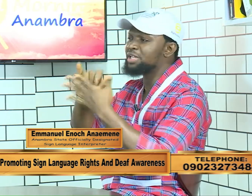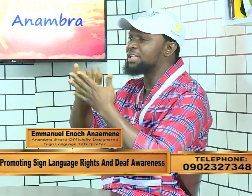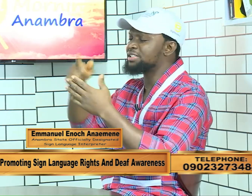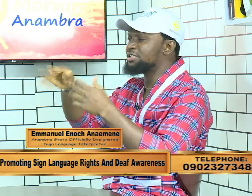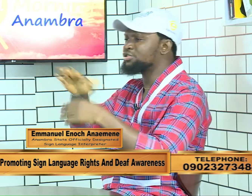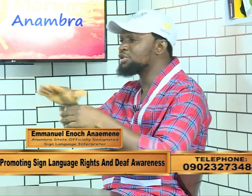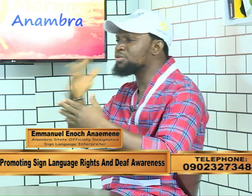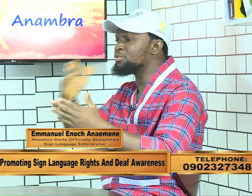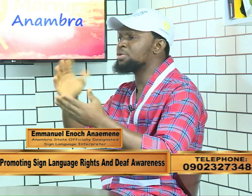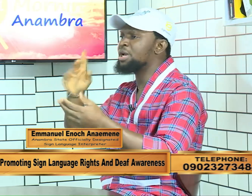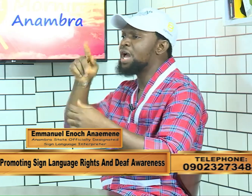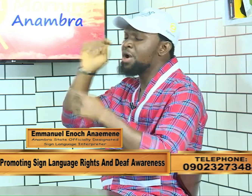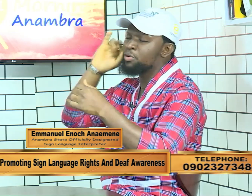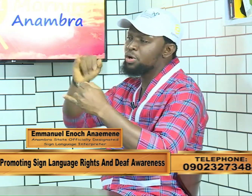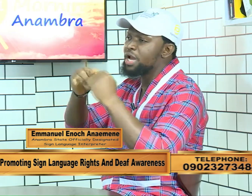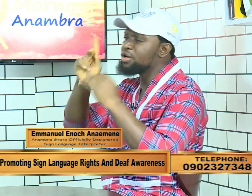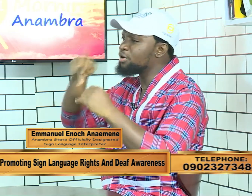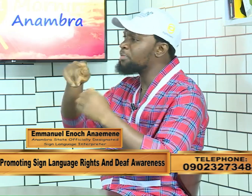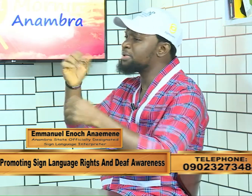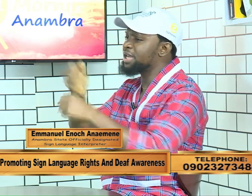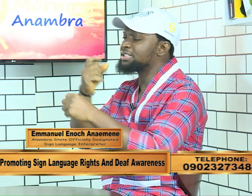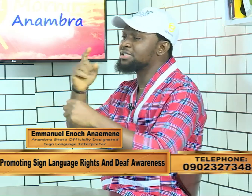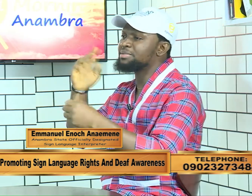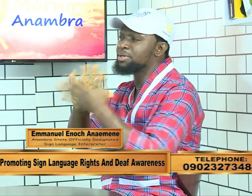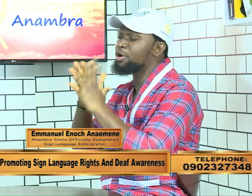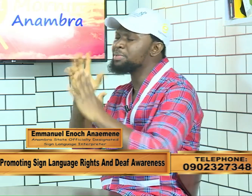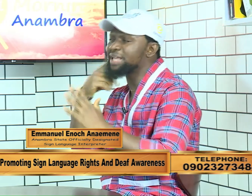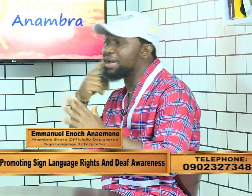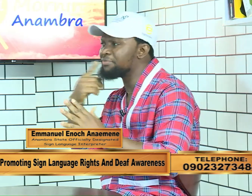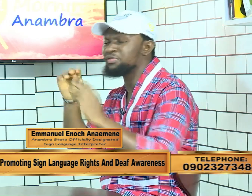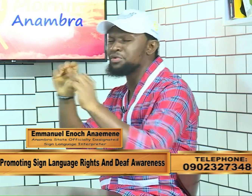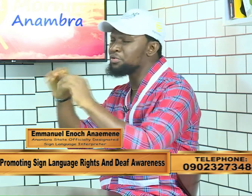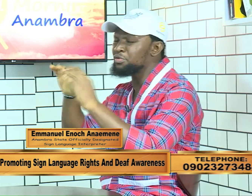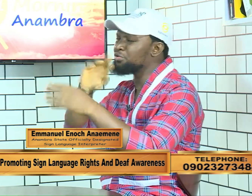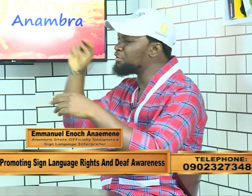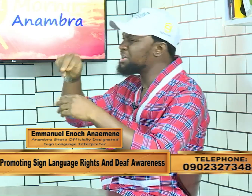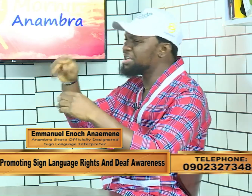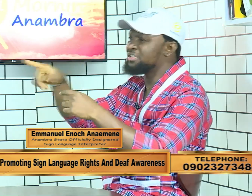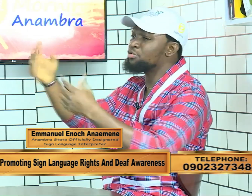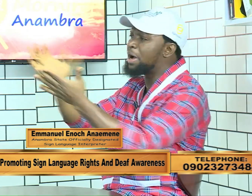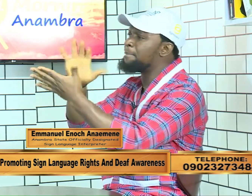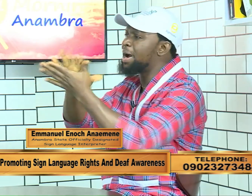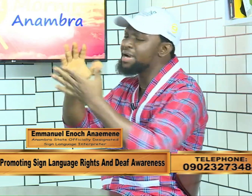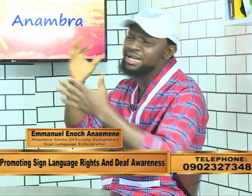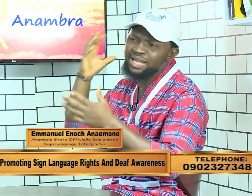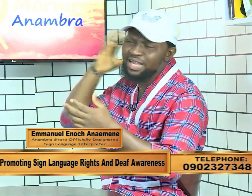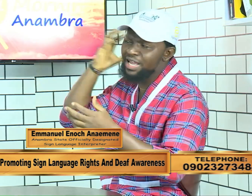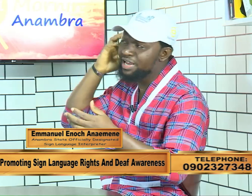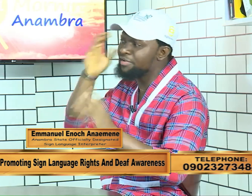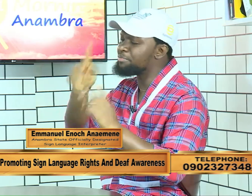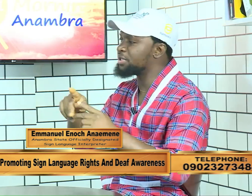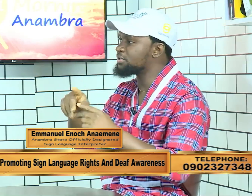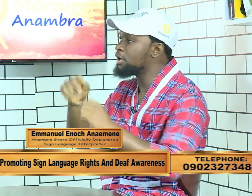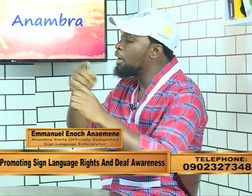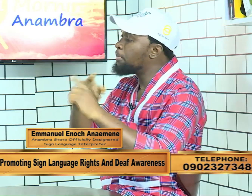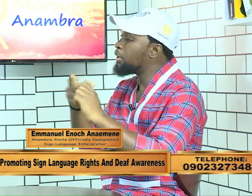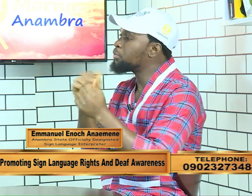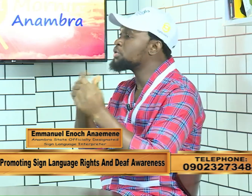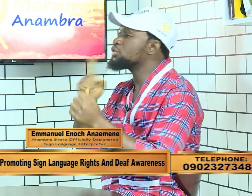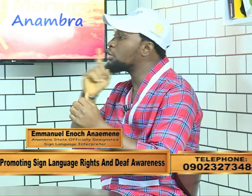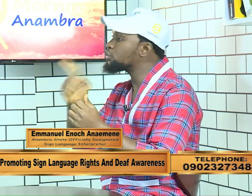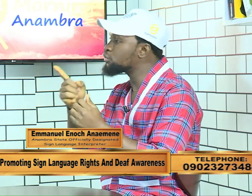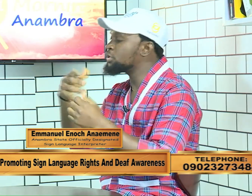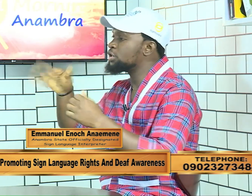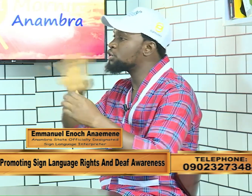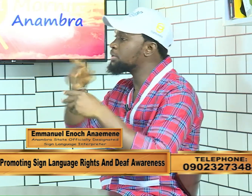no, that the children will end up becoming deaf. No need, go and marry a hearing person. But which